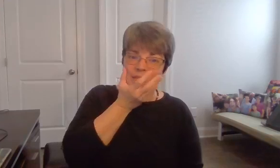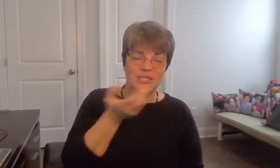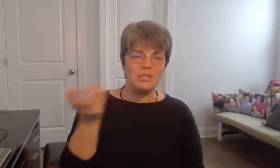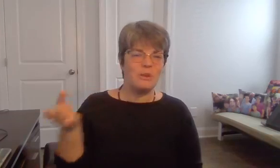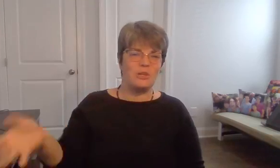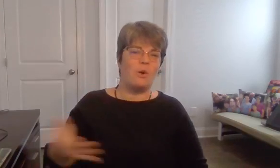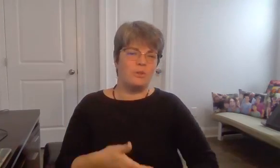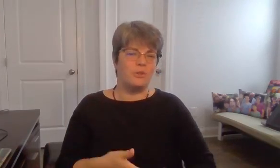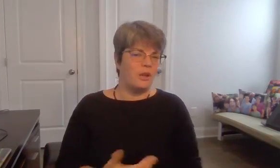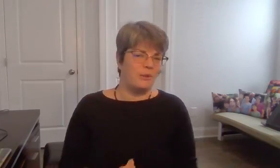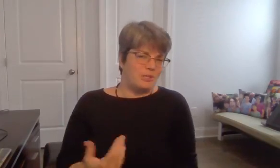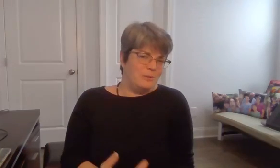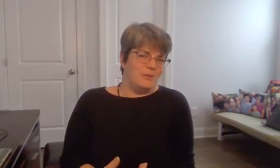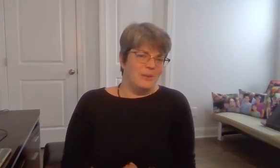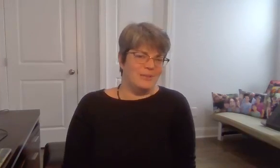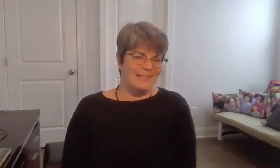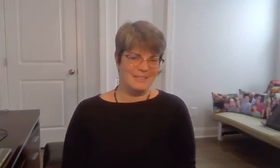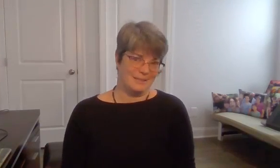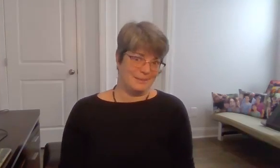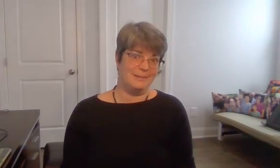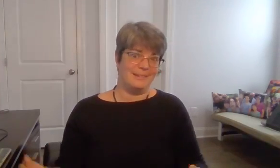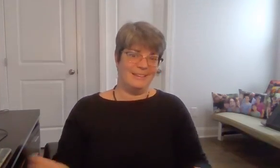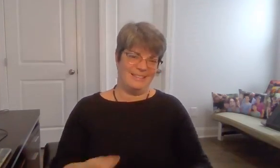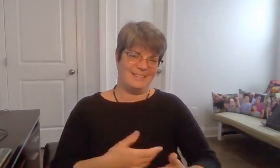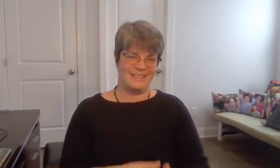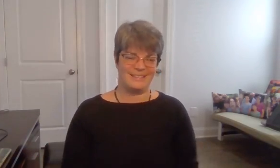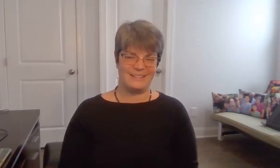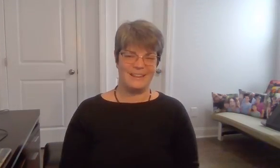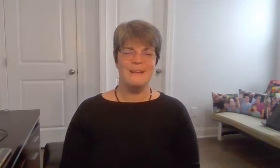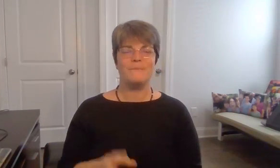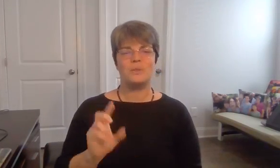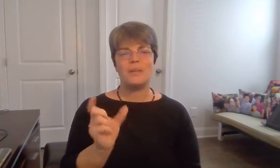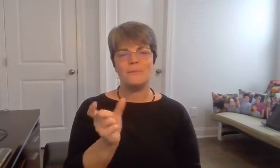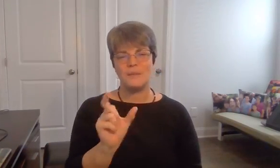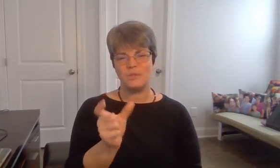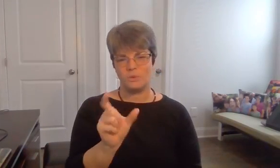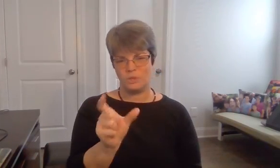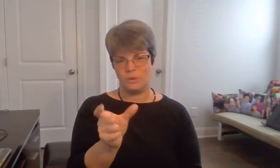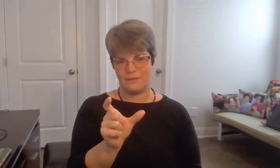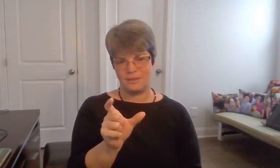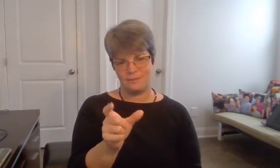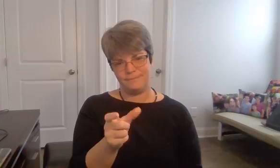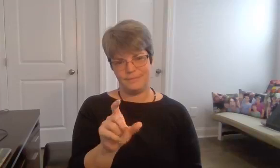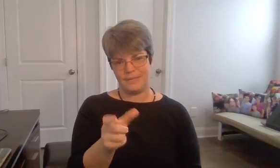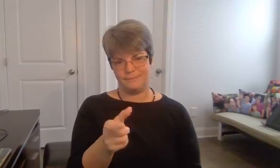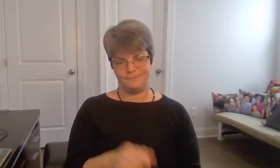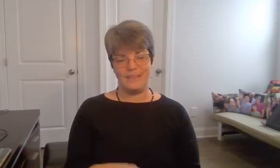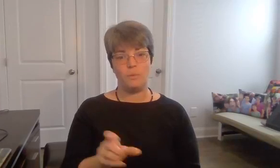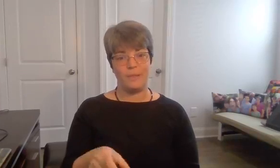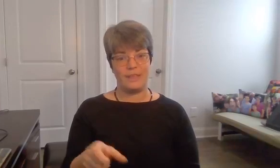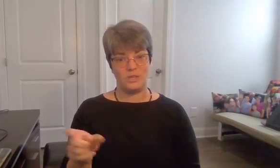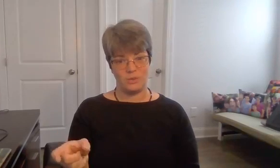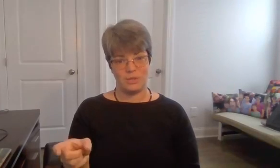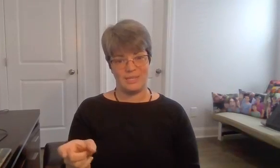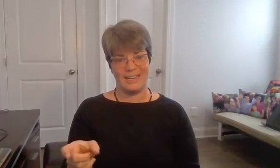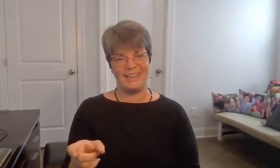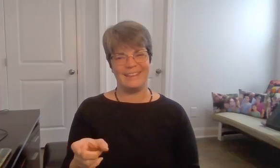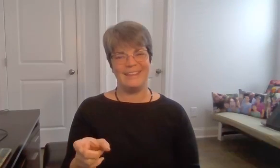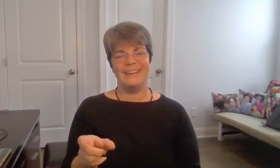She just wanted to hold her truck while she was nursing. I was like, okay. So she held the truck. So sometimes you will have to, even when they do start signing,